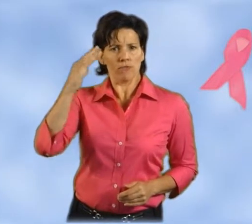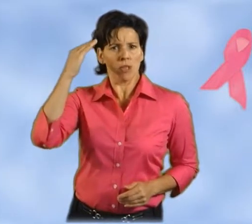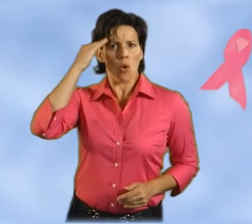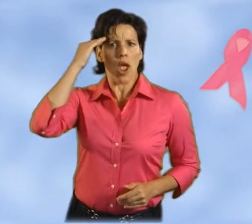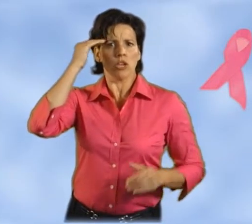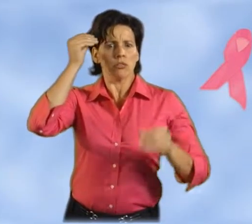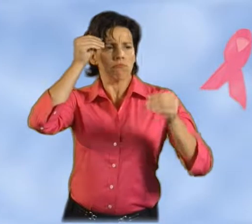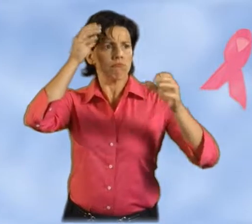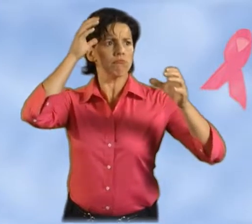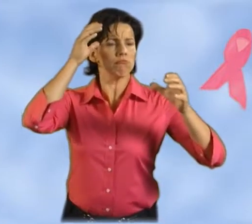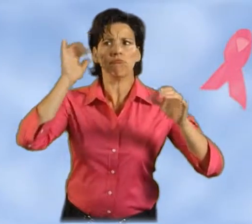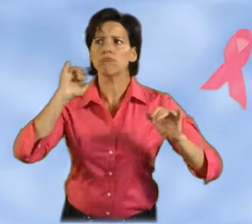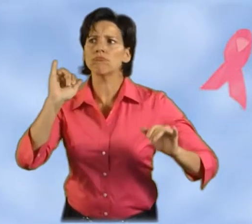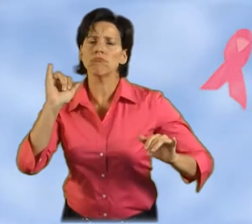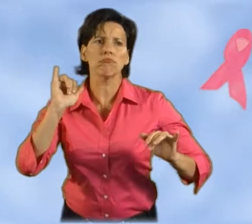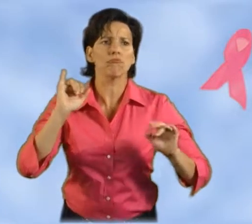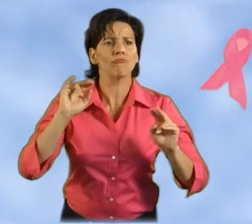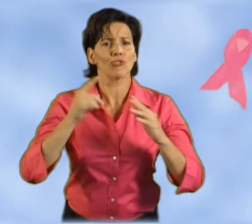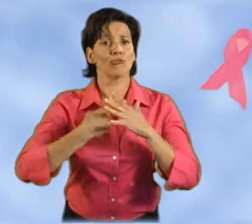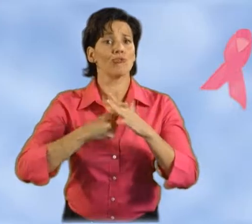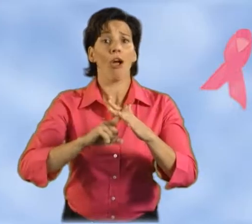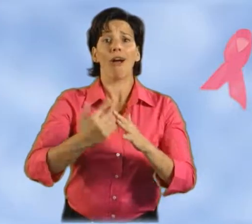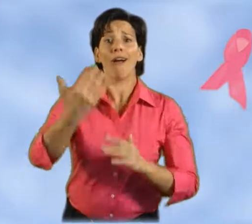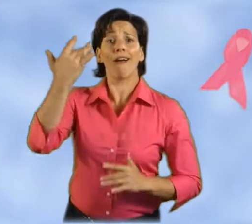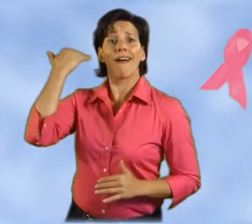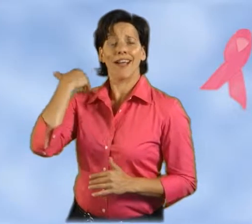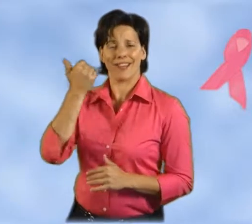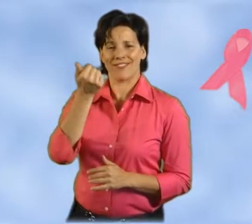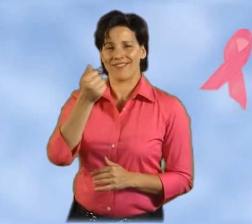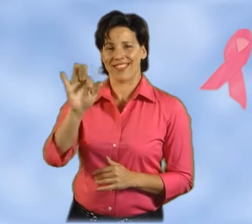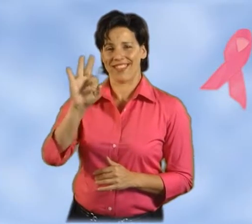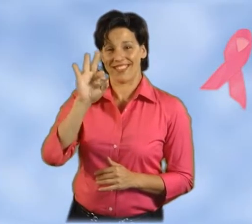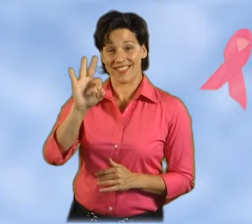health and breast cancer.